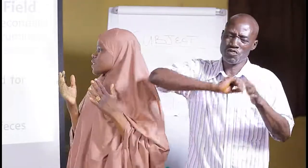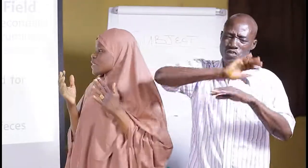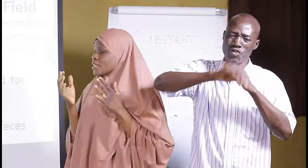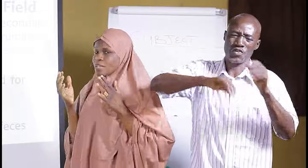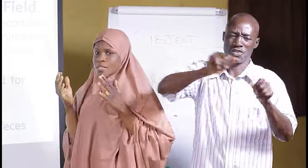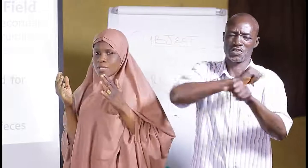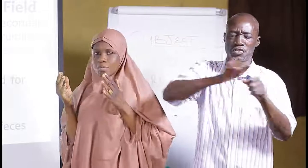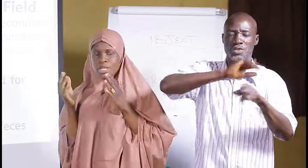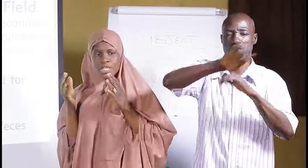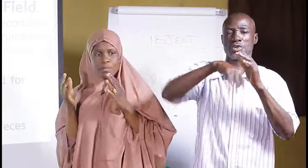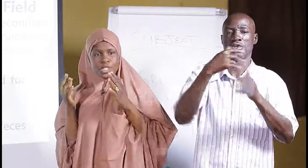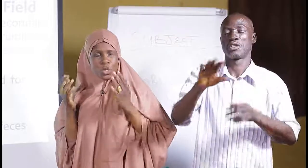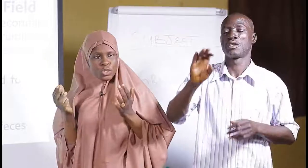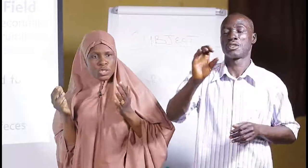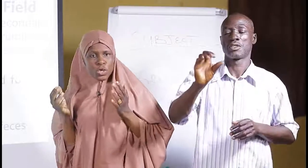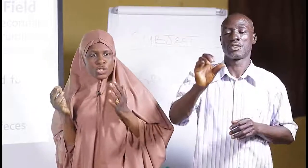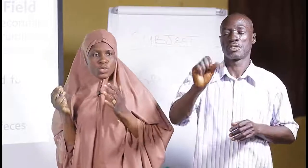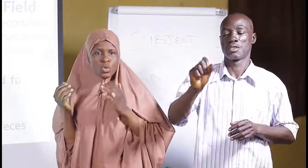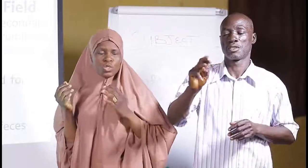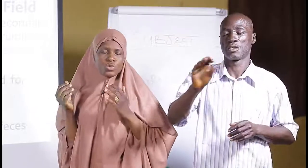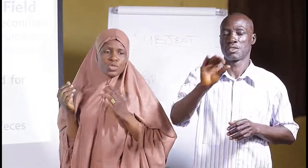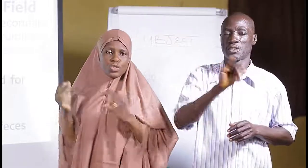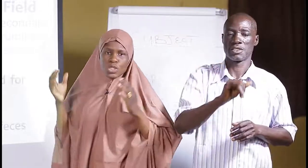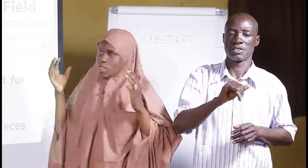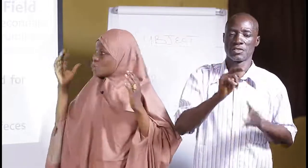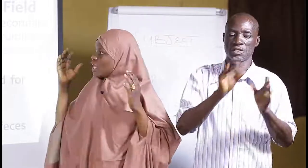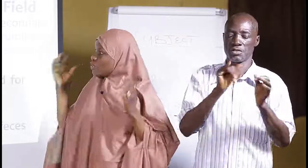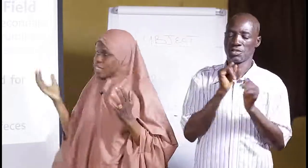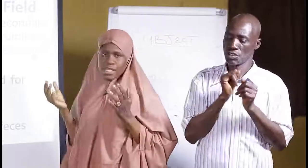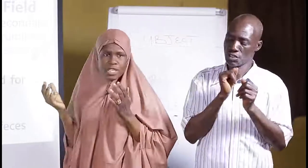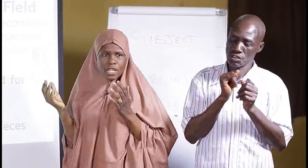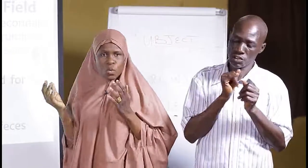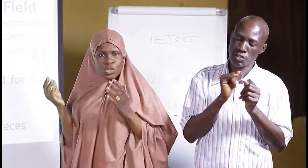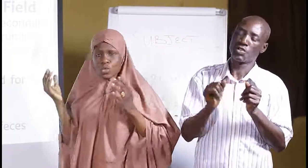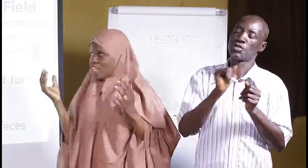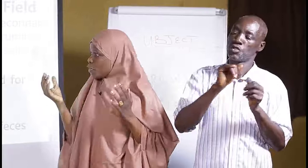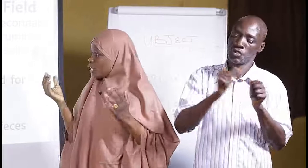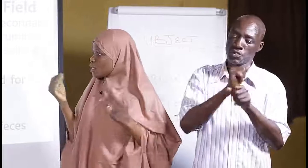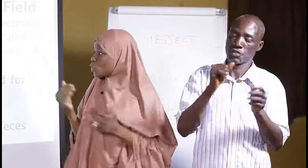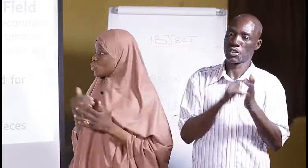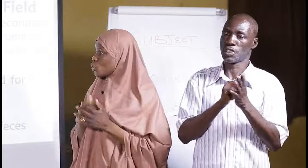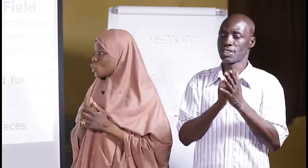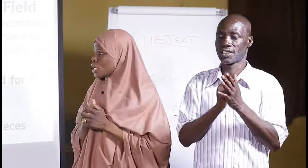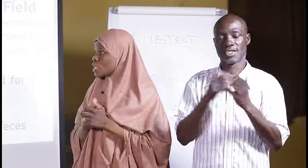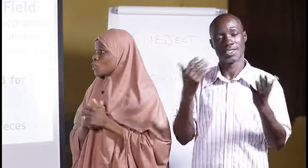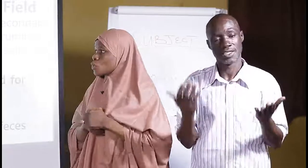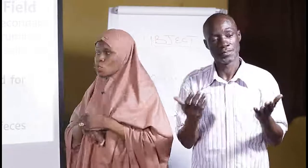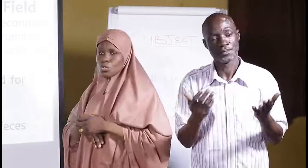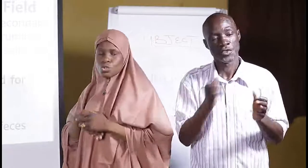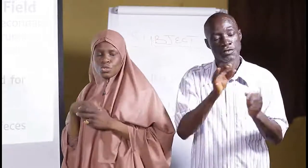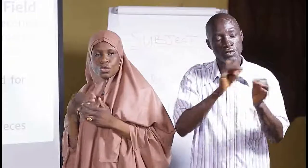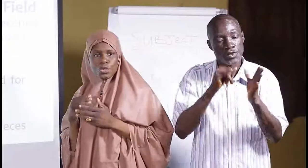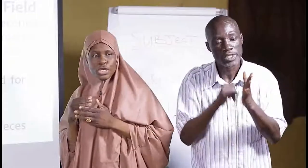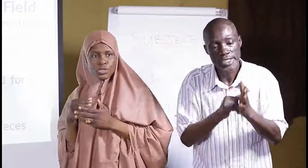snails, being them the secondary host. So what you do is you eliminate. Once you eliminate the secondary host, they are not